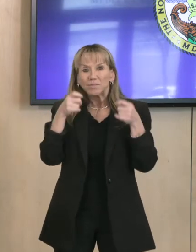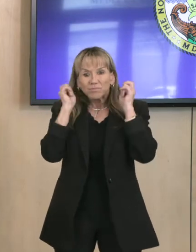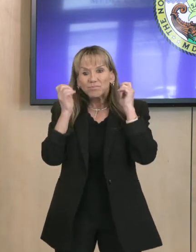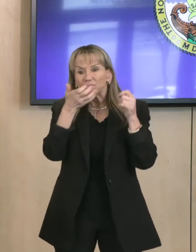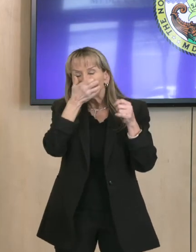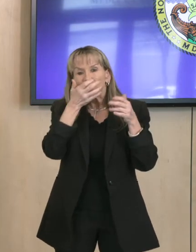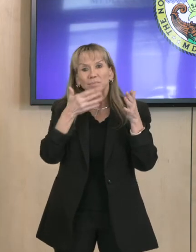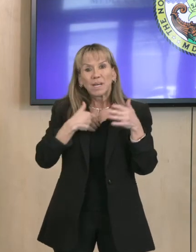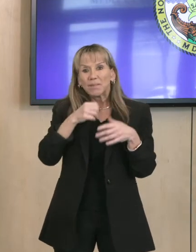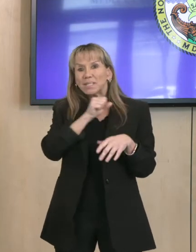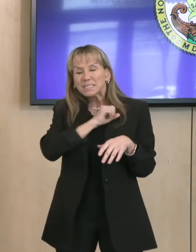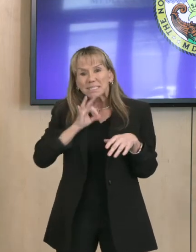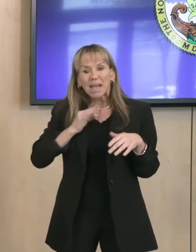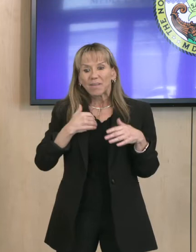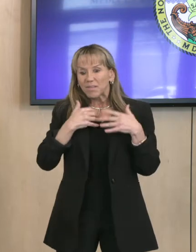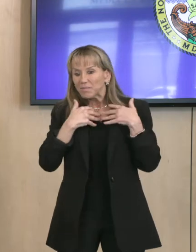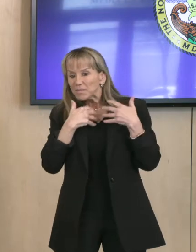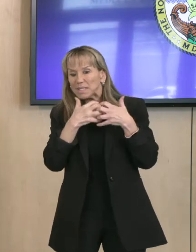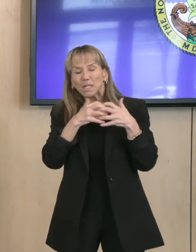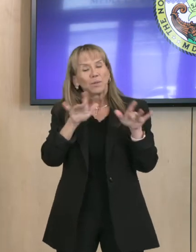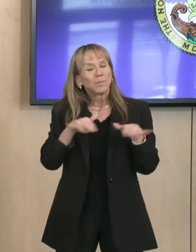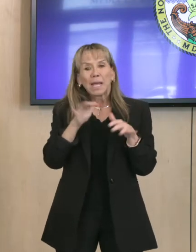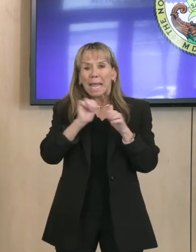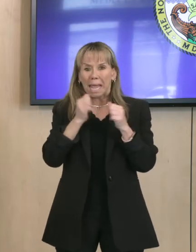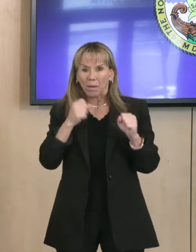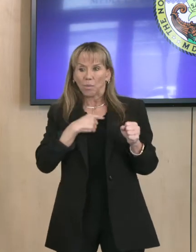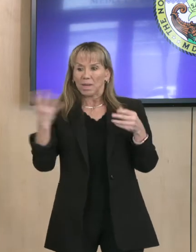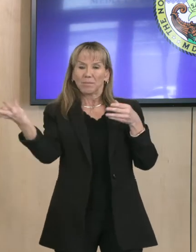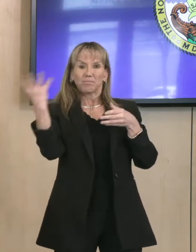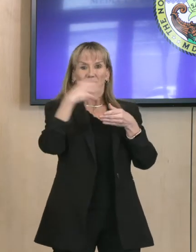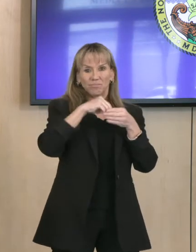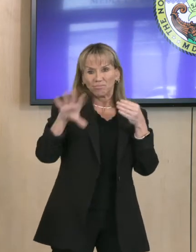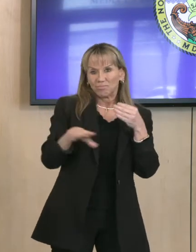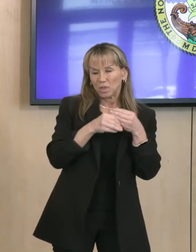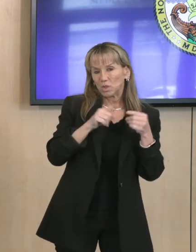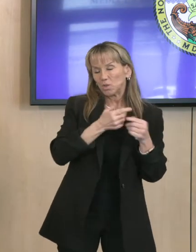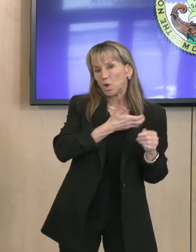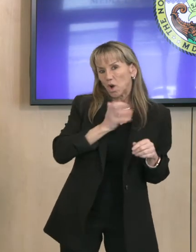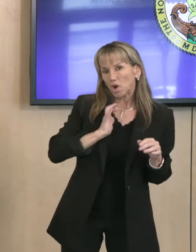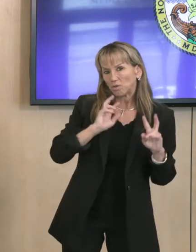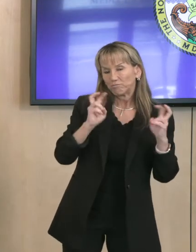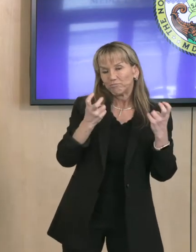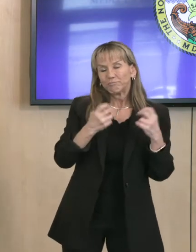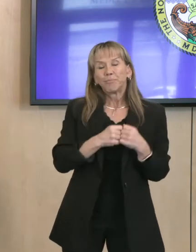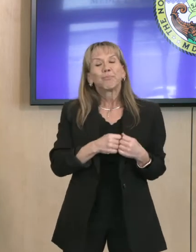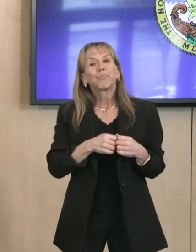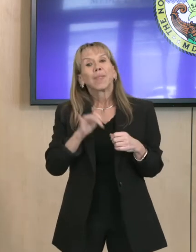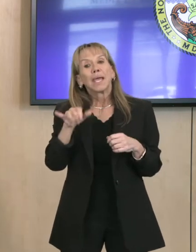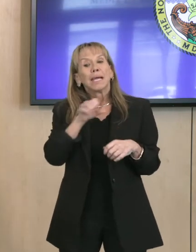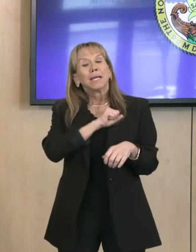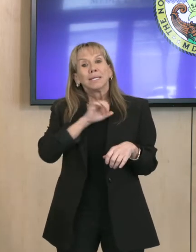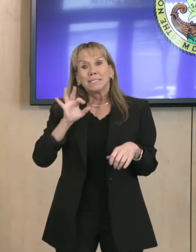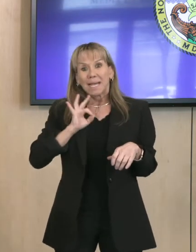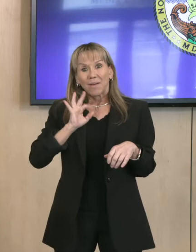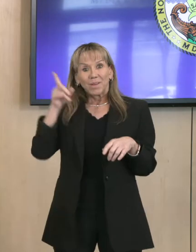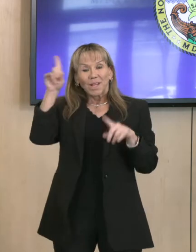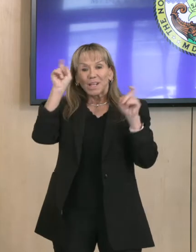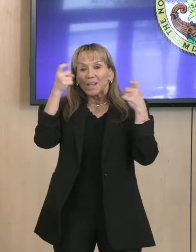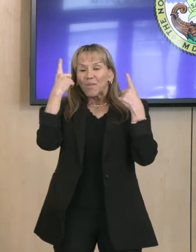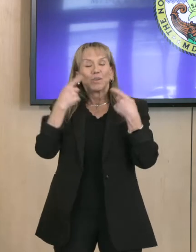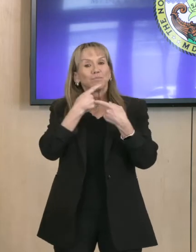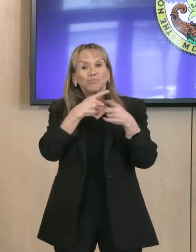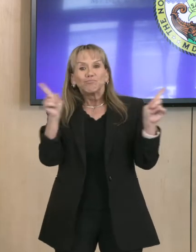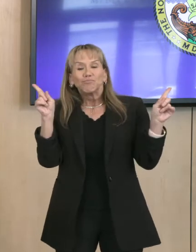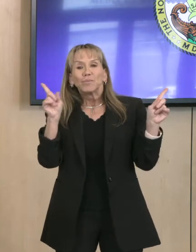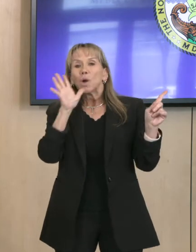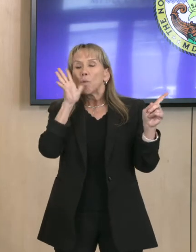we incorporate those efforts into our broader coronavirus response. That's structures. Staffing, the governor just announced an initiative to